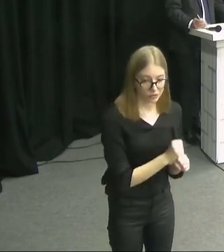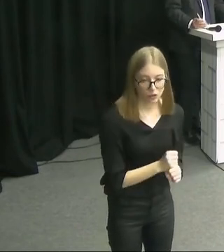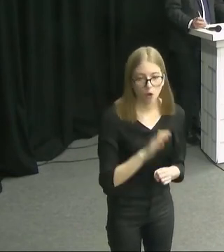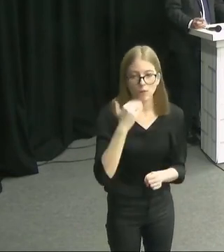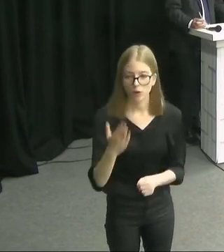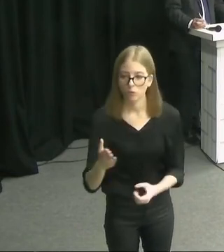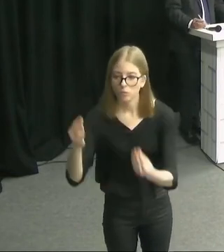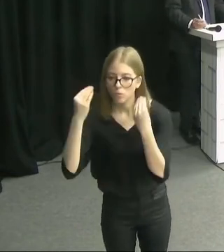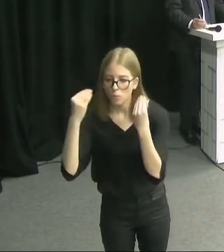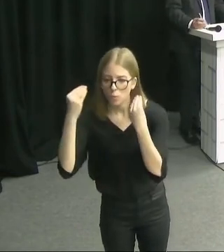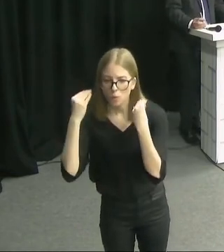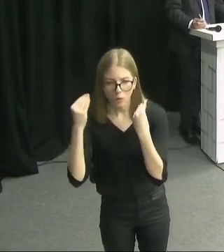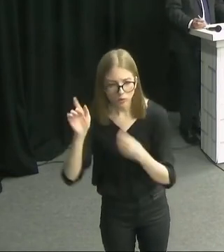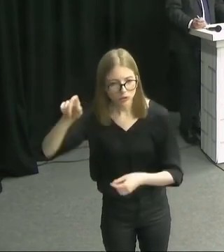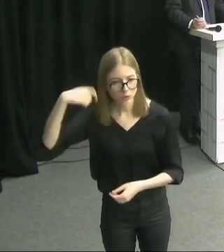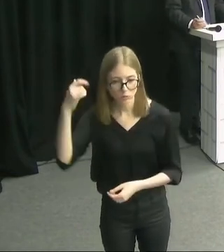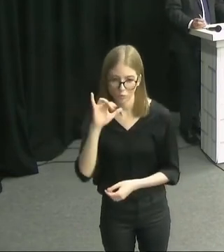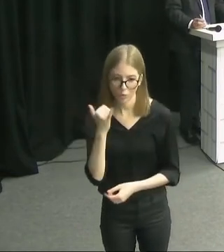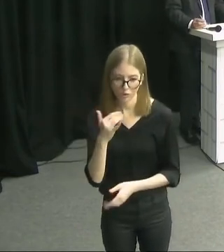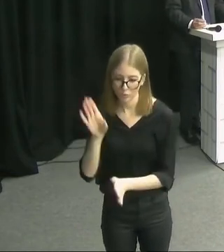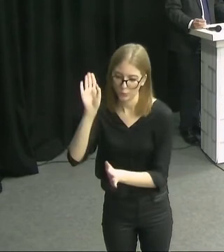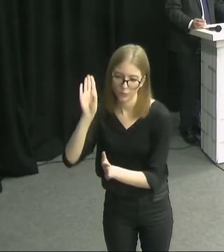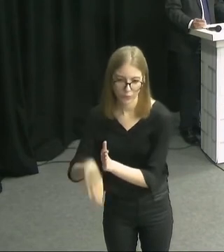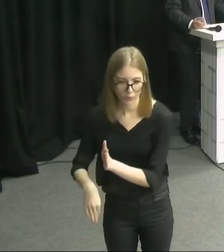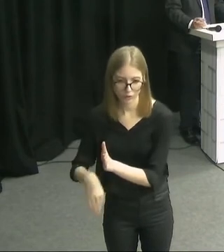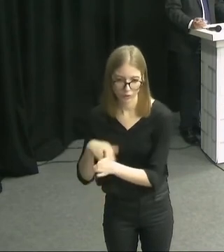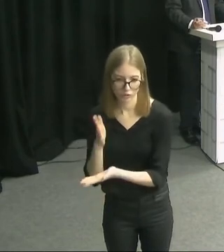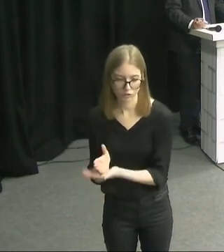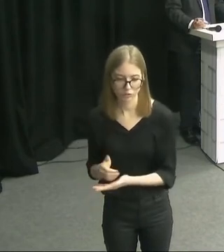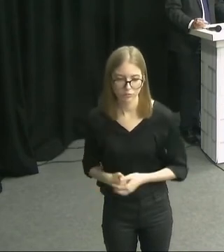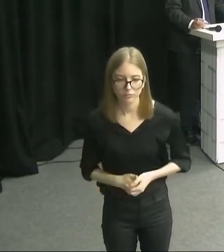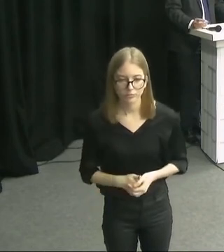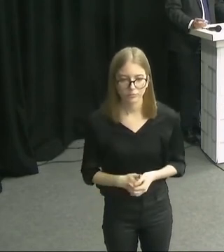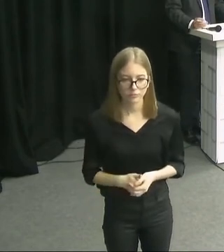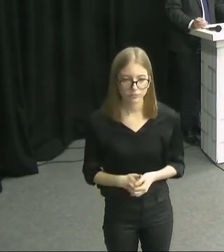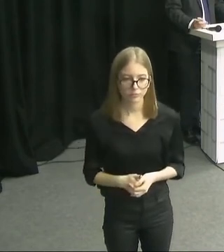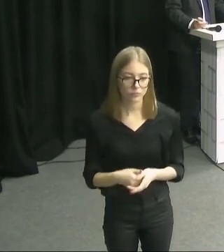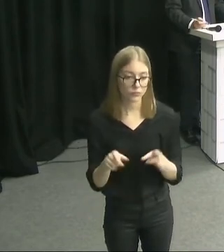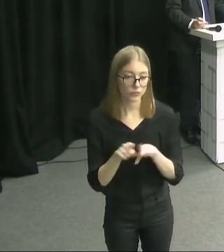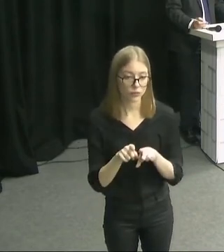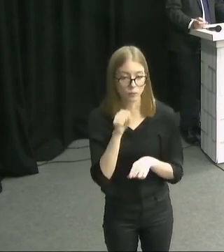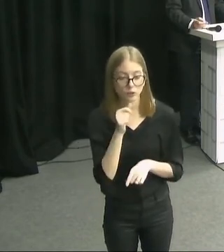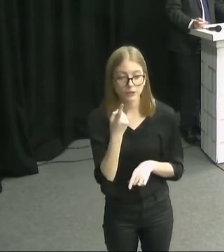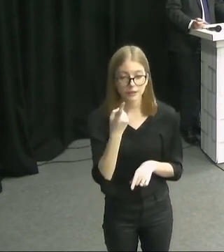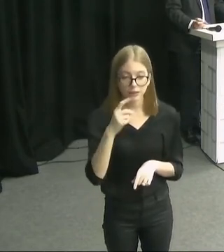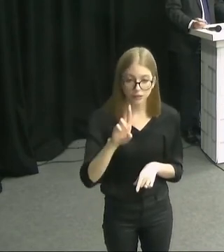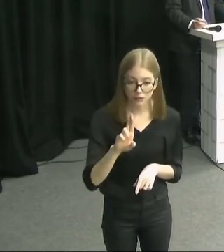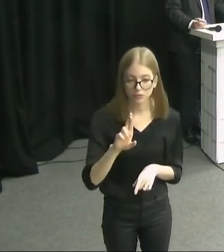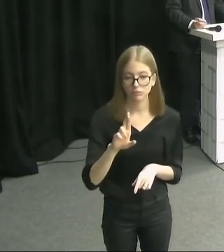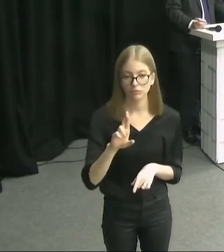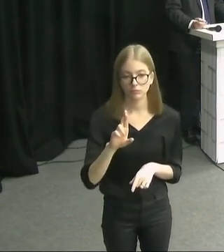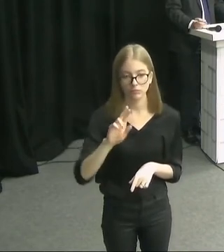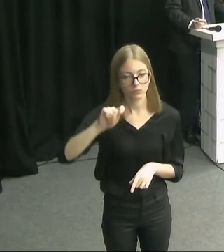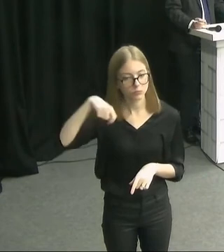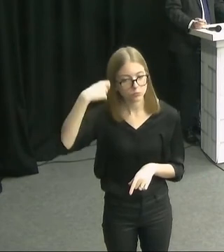then what is the quality of your studies? Because if a student has a job, he will have less time for